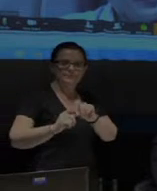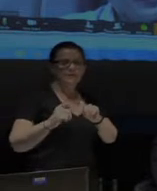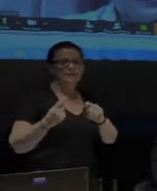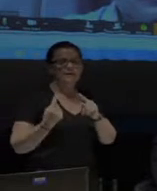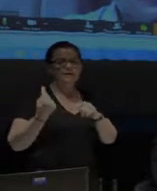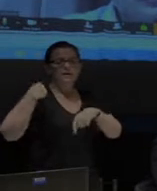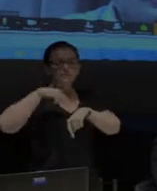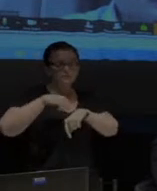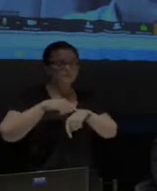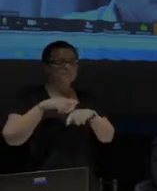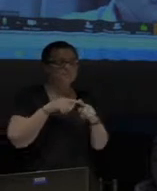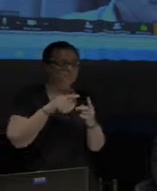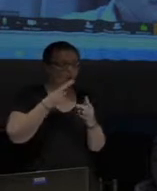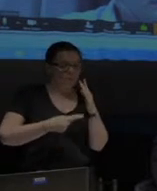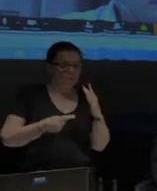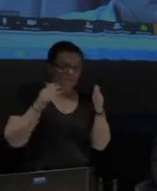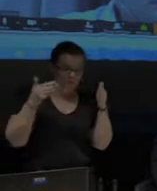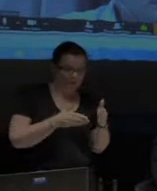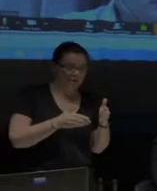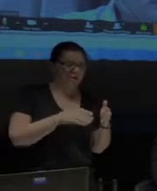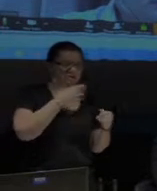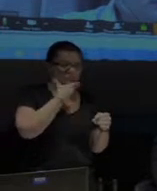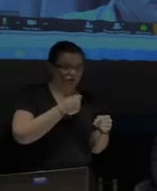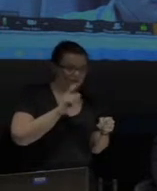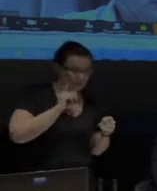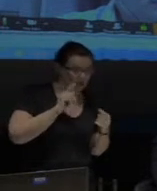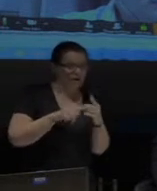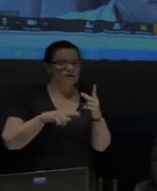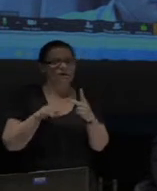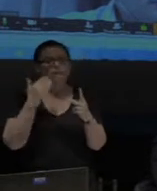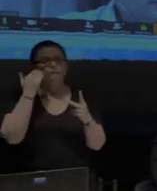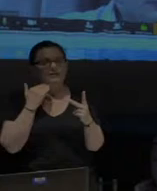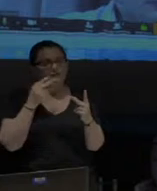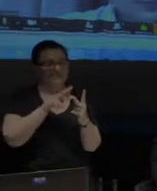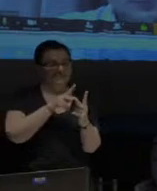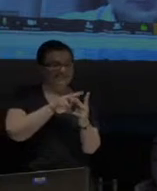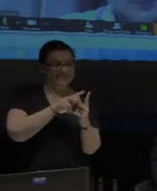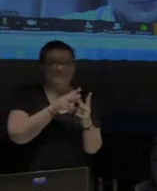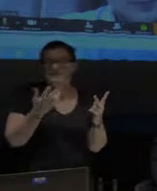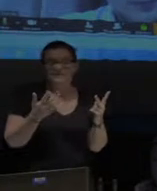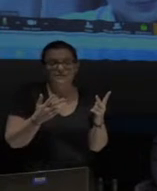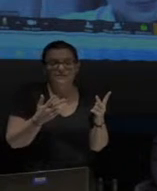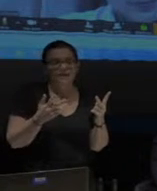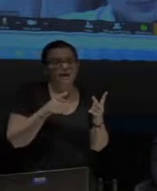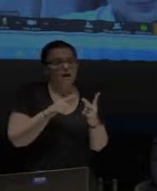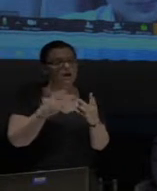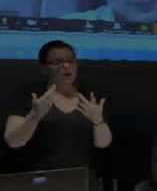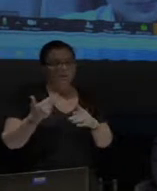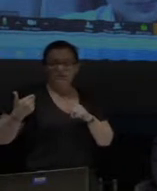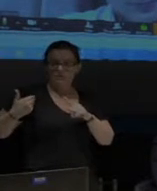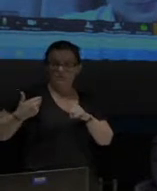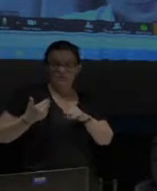It was gender, it was race. And we've moved on hugely from that really in the last 10 to 15 years.